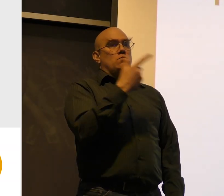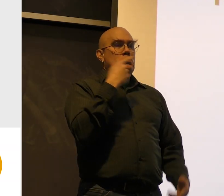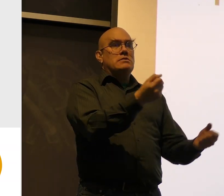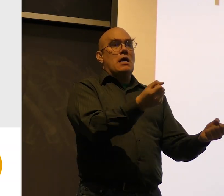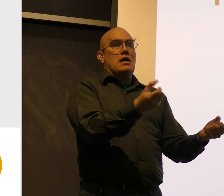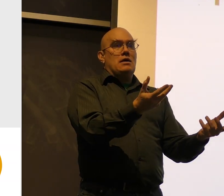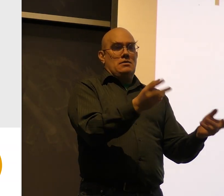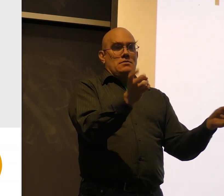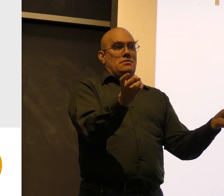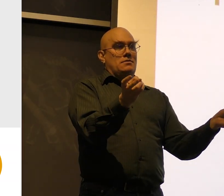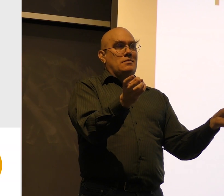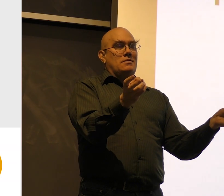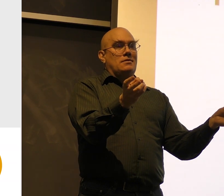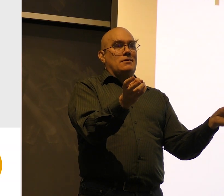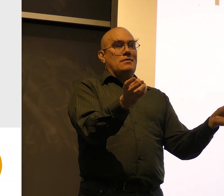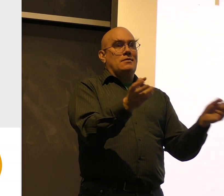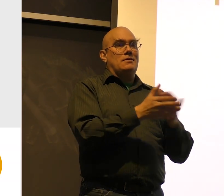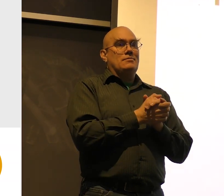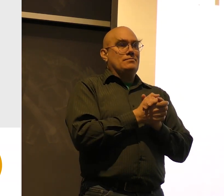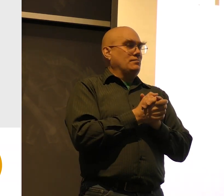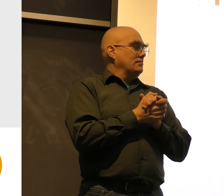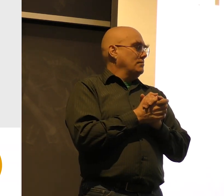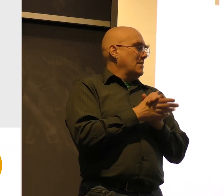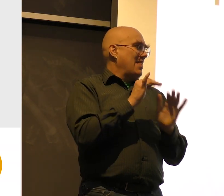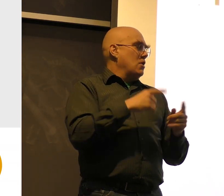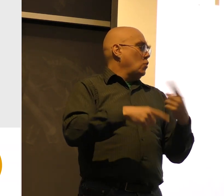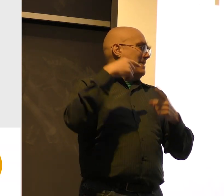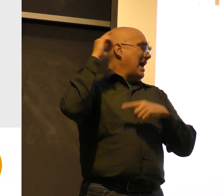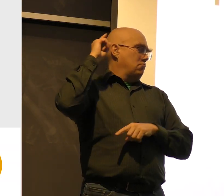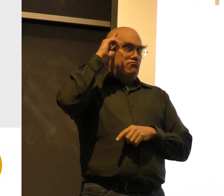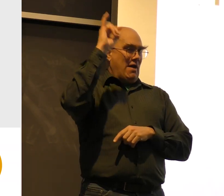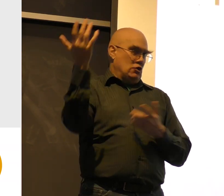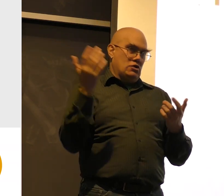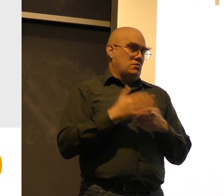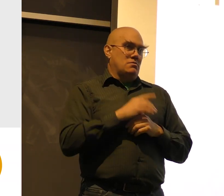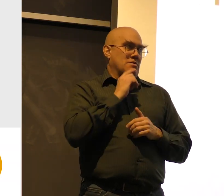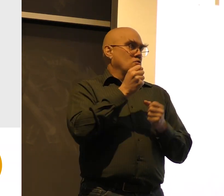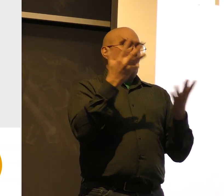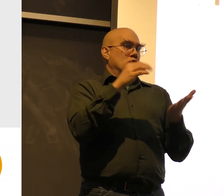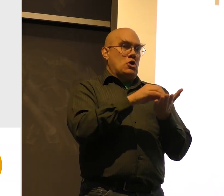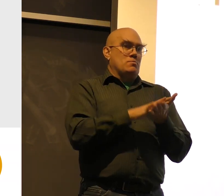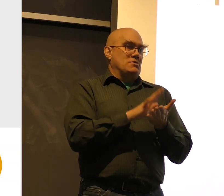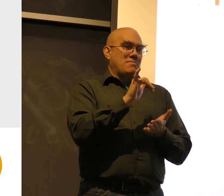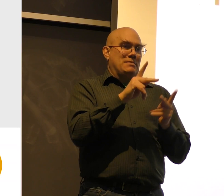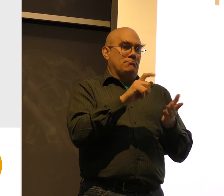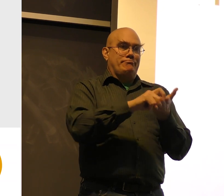primary language. The priority is that you should not use sign language, because I won't understand you, and we've been hearing that forever. There have